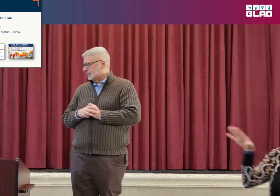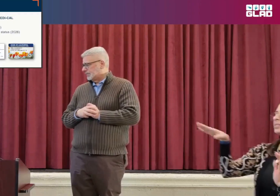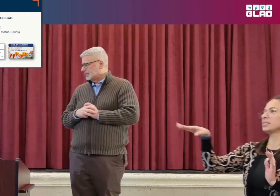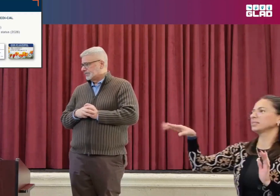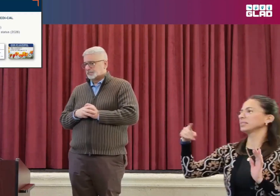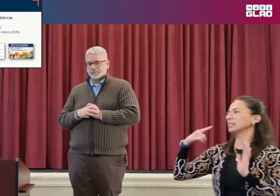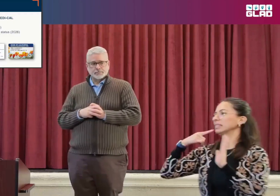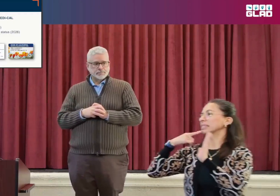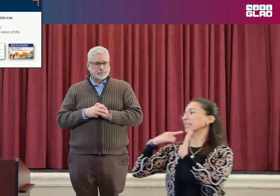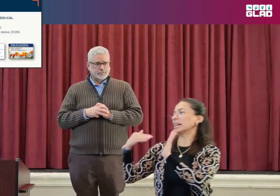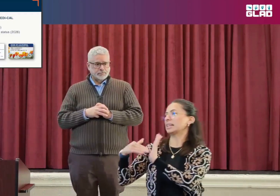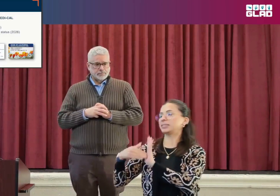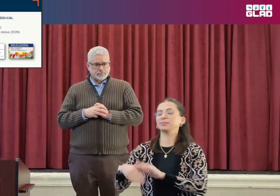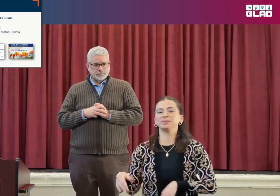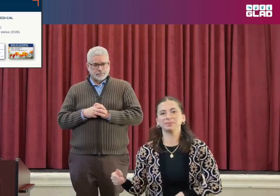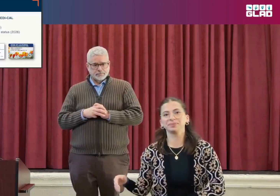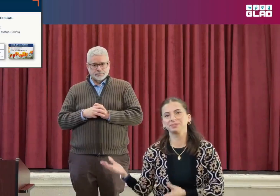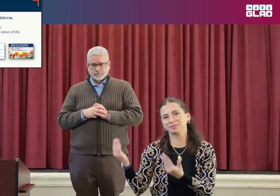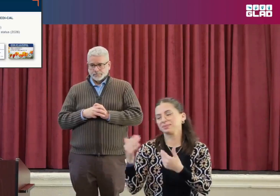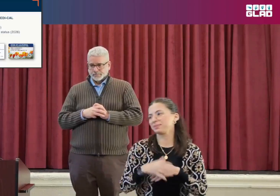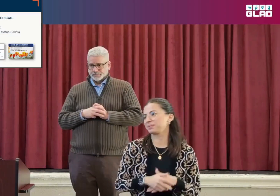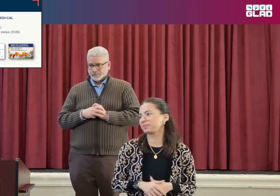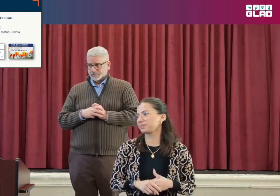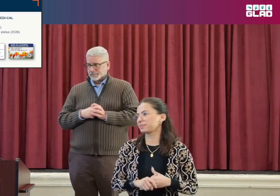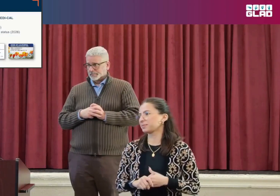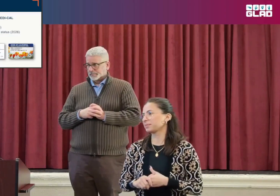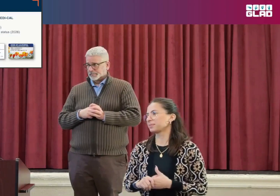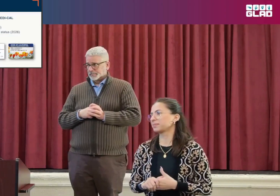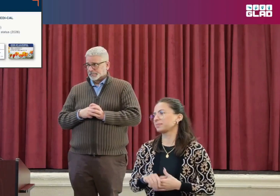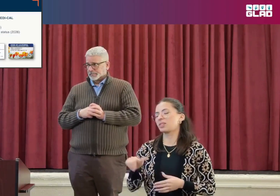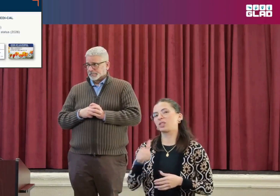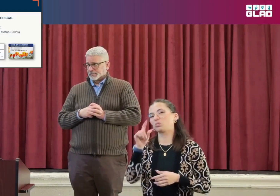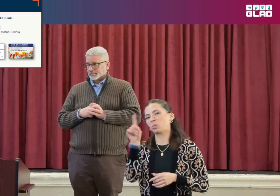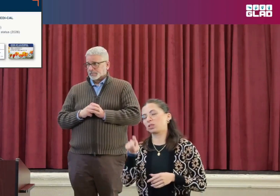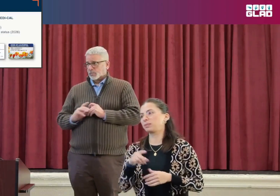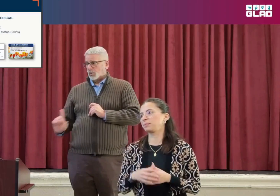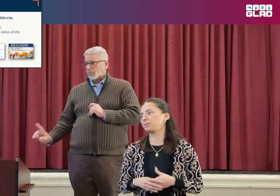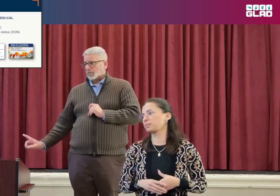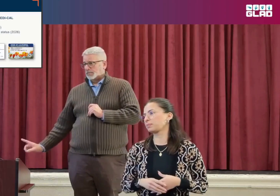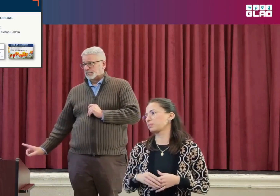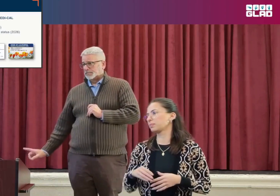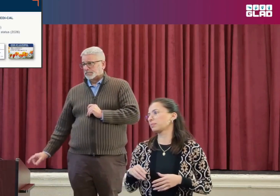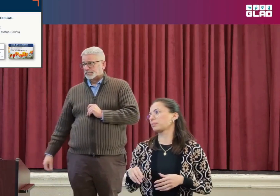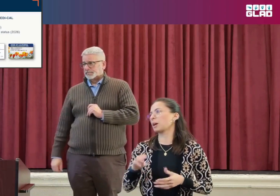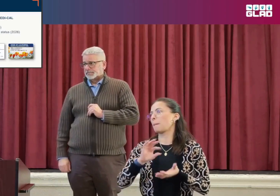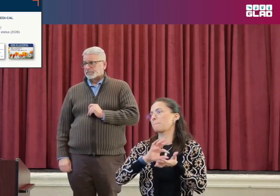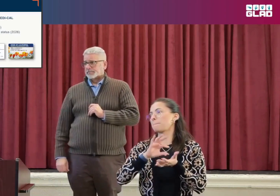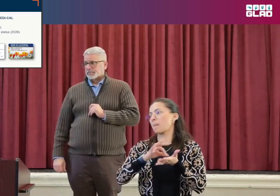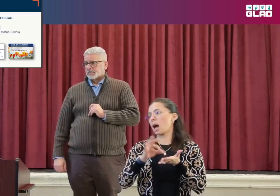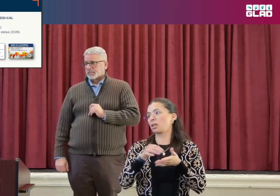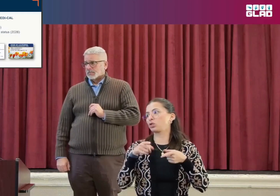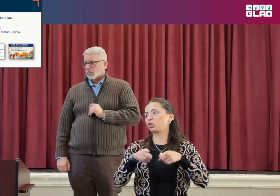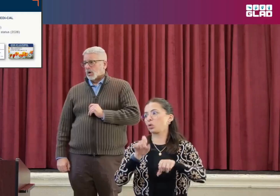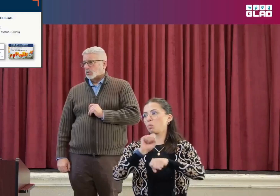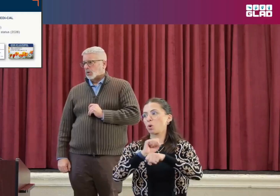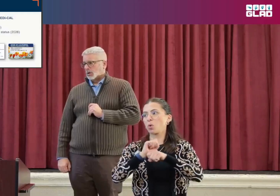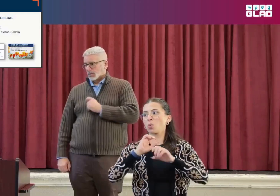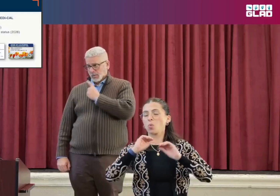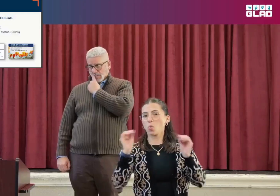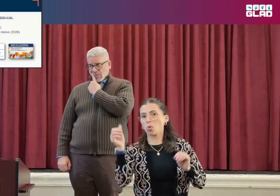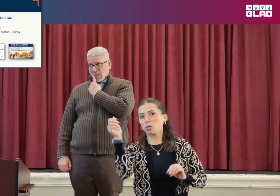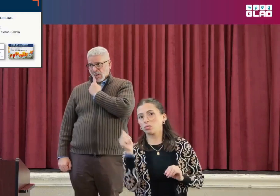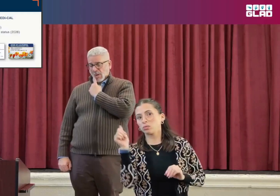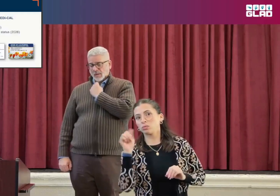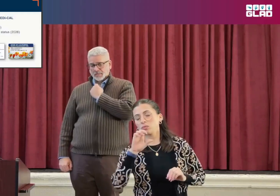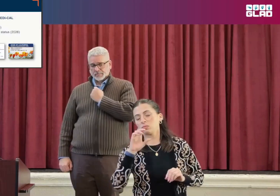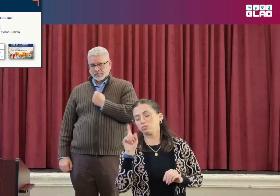income? 1 second while we copy sign that for the live stream. Okay, so. So one moment, sorry, Ria, we're gonna repeat that for the live stream. Oh, you work.